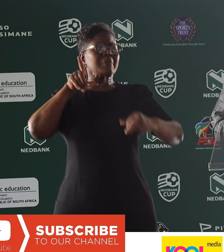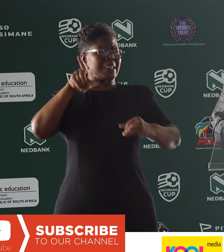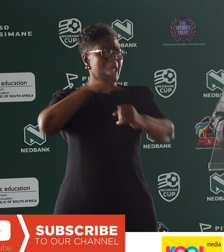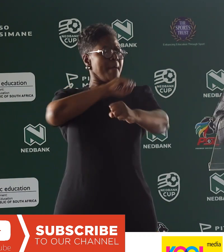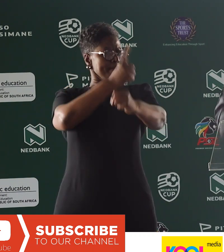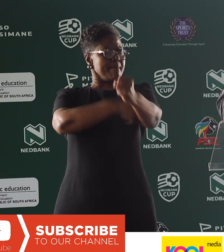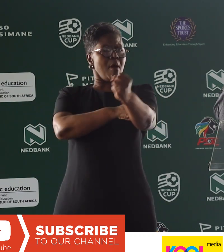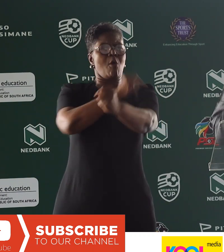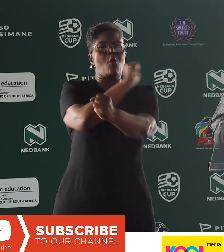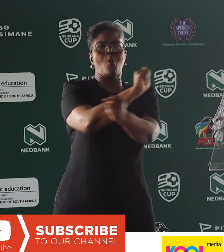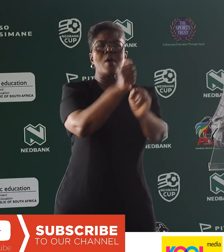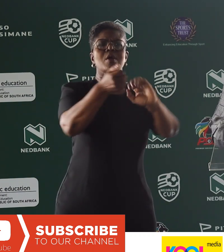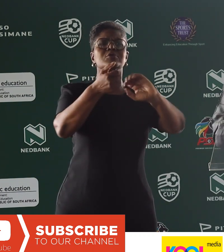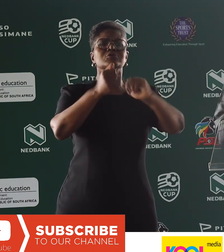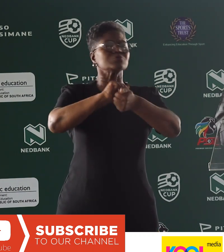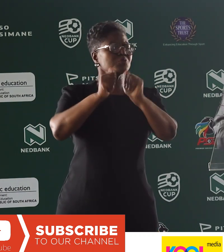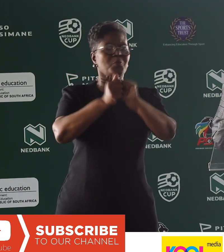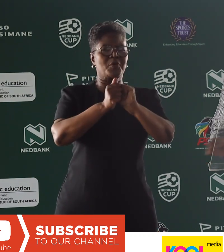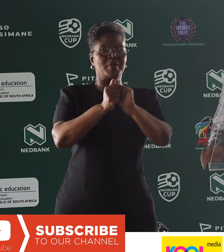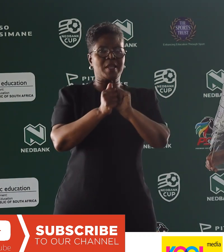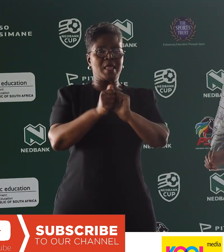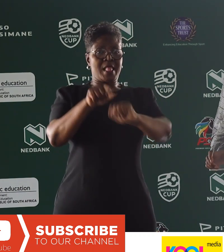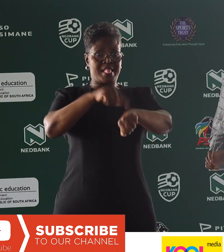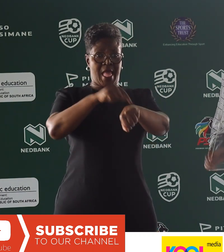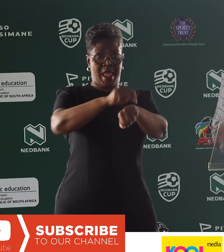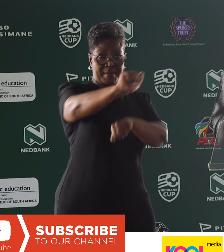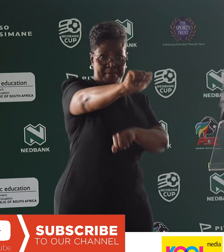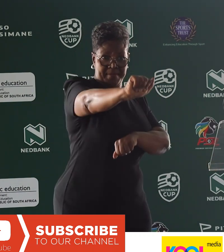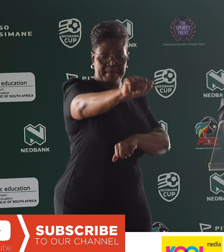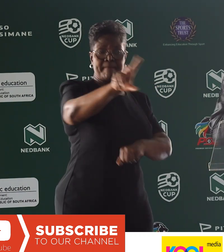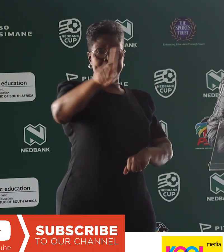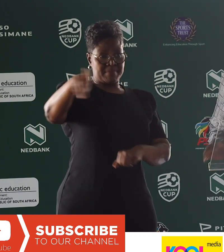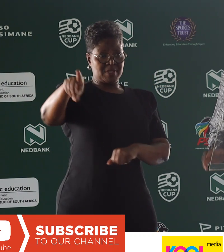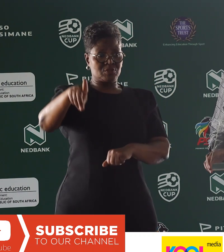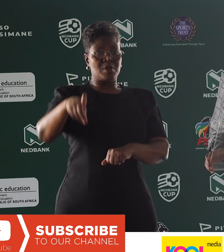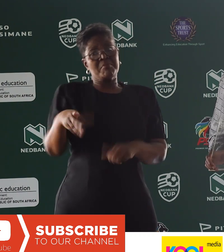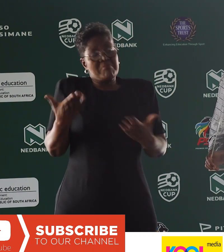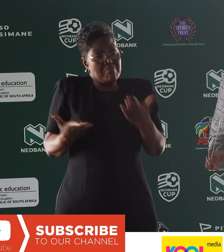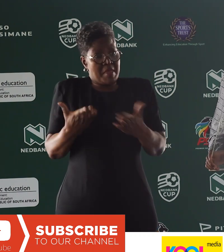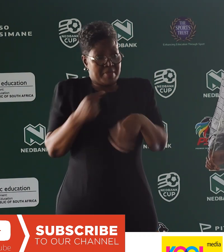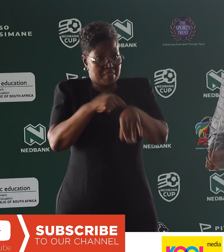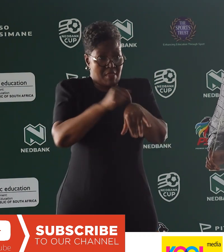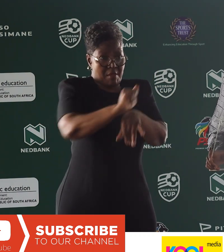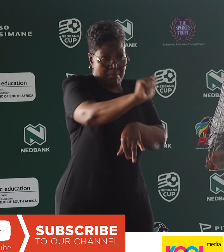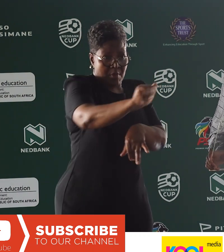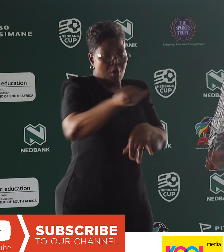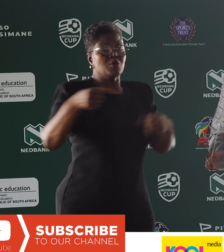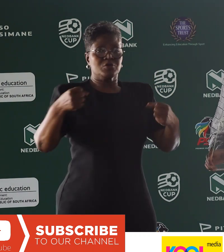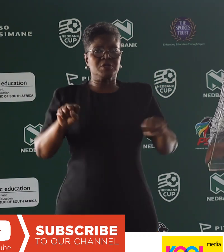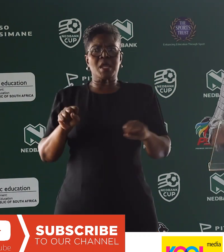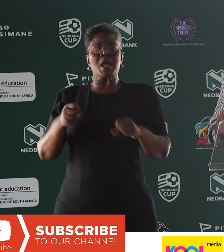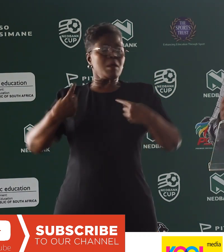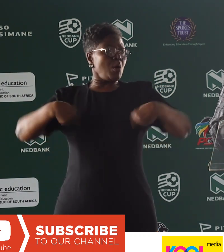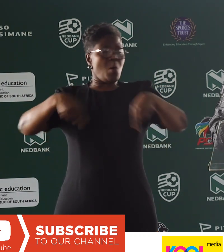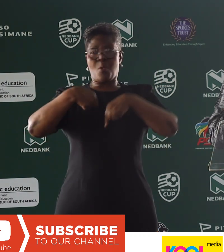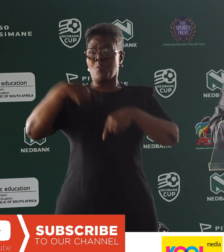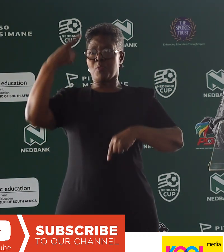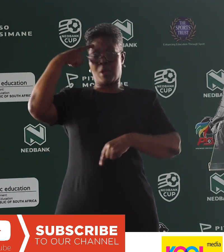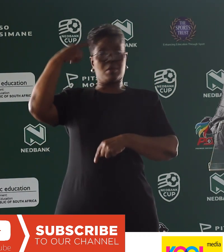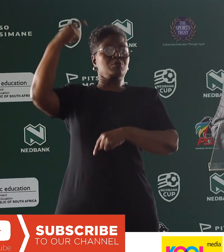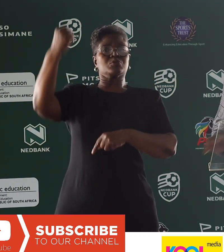that we have not lifted up. During Pitso's time, I'm sure during your time too, Chairman, we understood that it